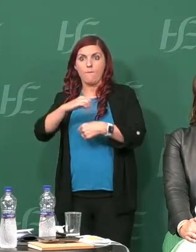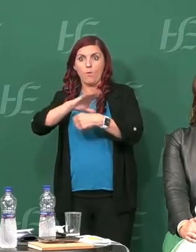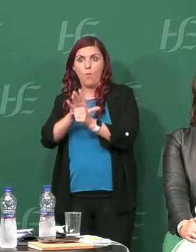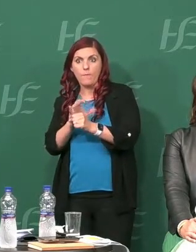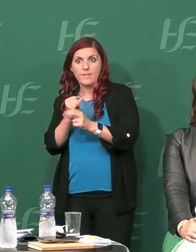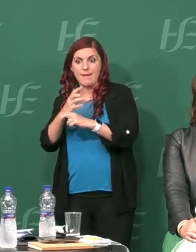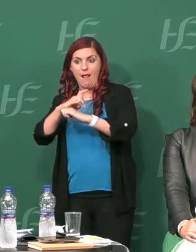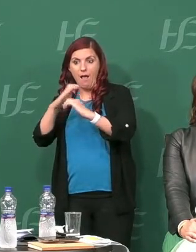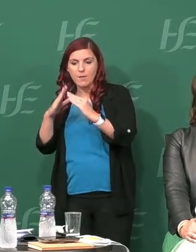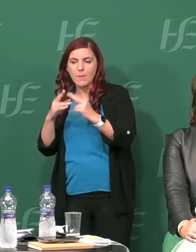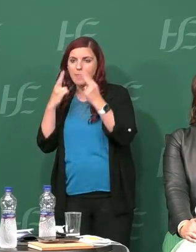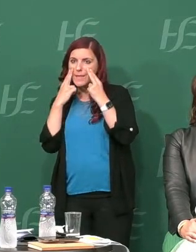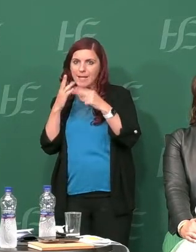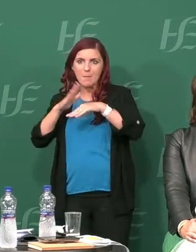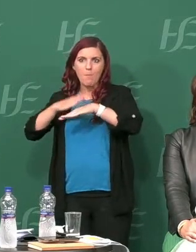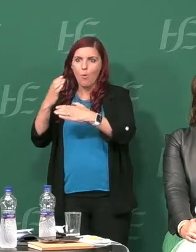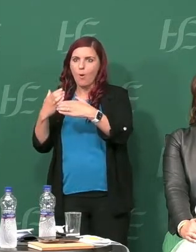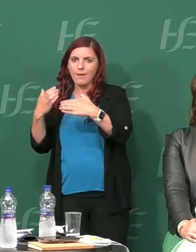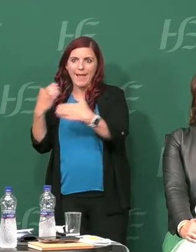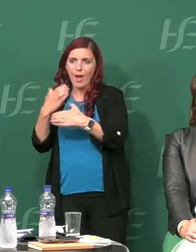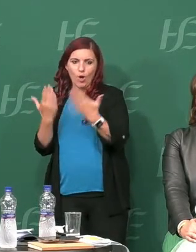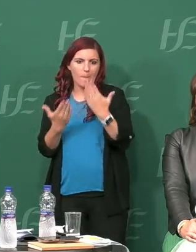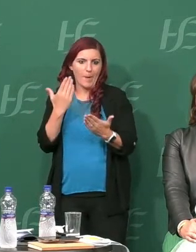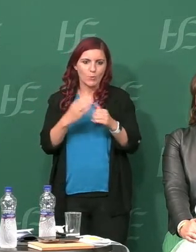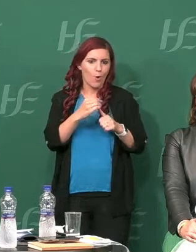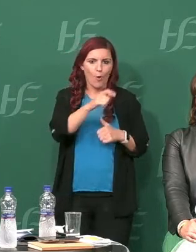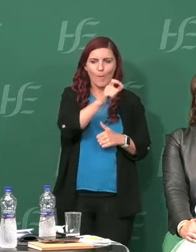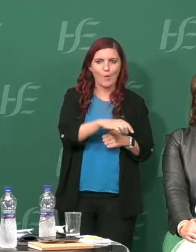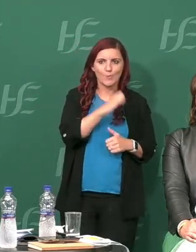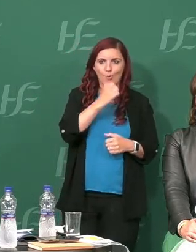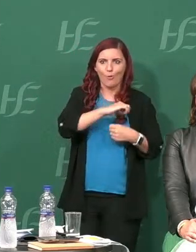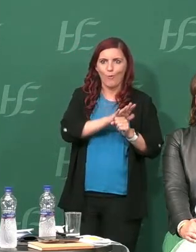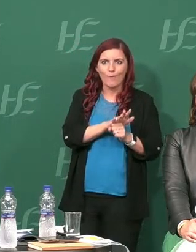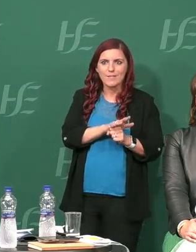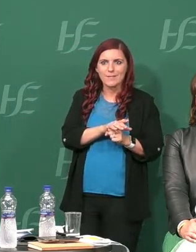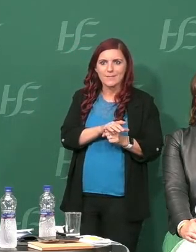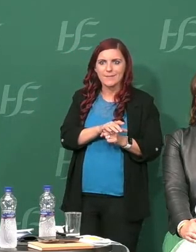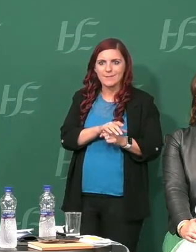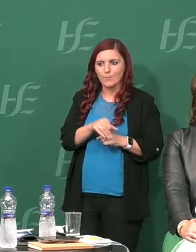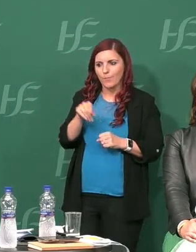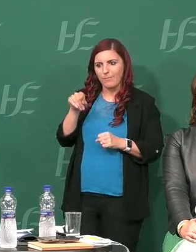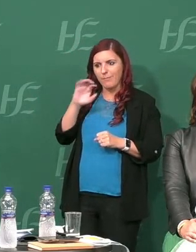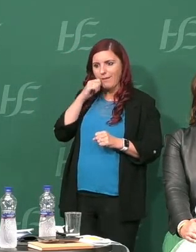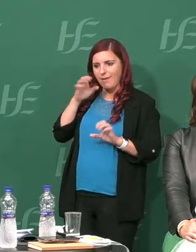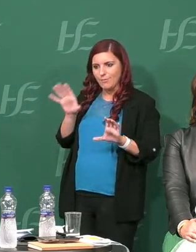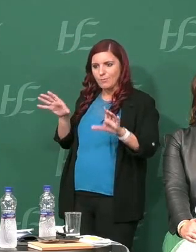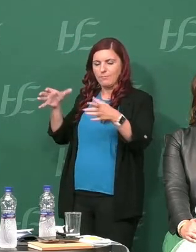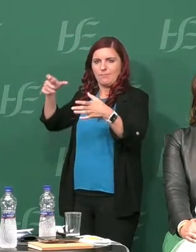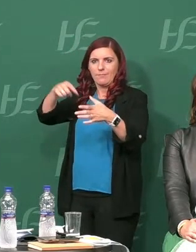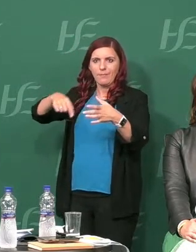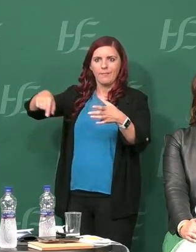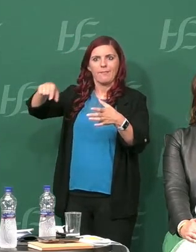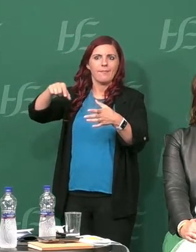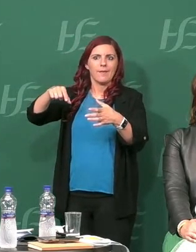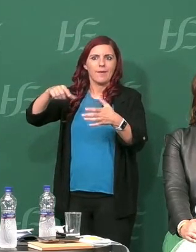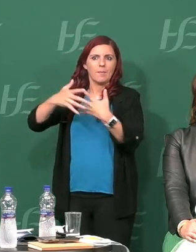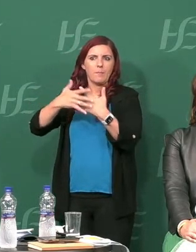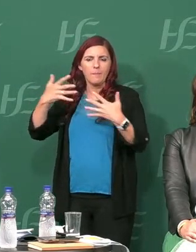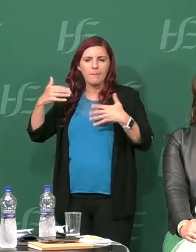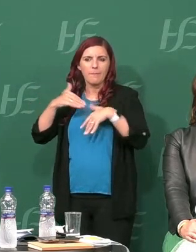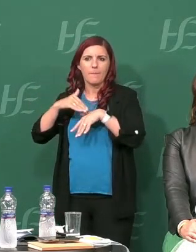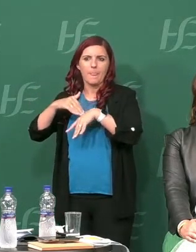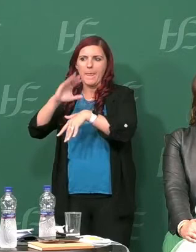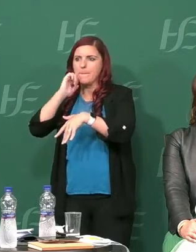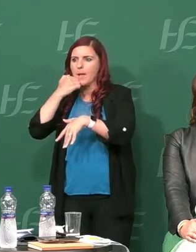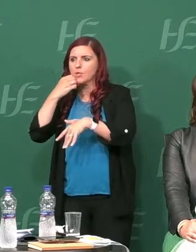because even at a level we're at 240, 250, if that gets to 500 or 600, it's a very disproportionate impact, because you're not just